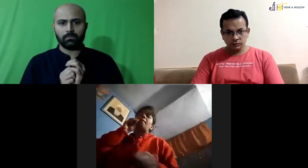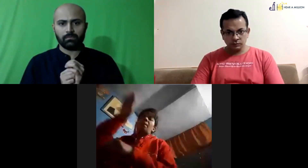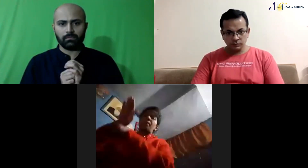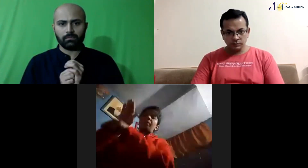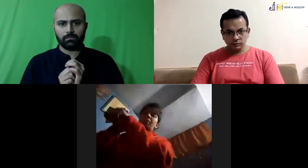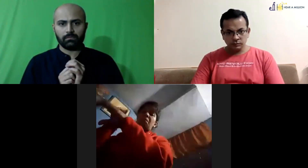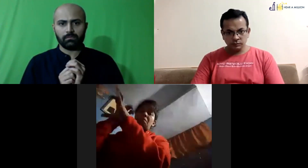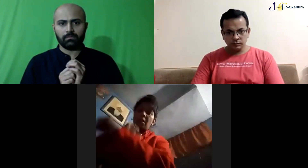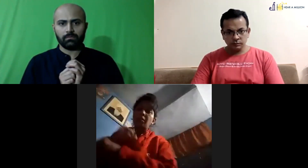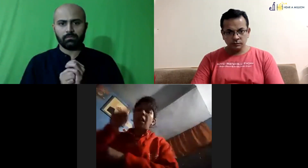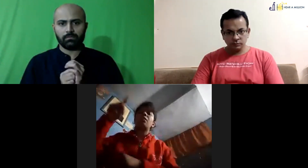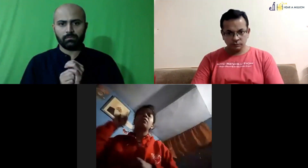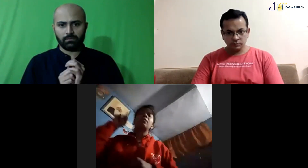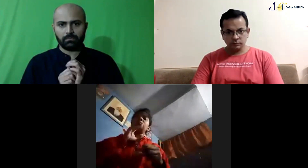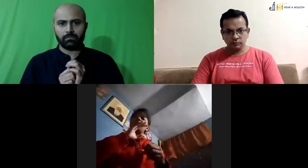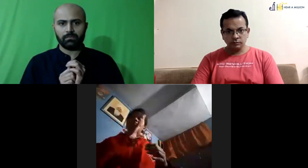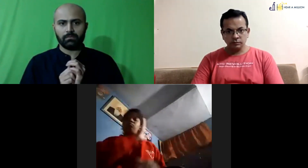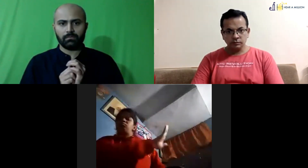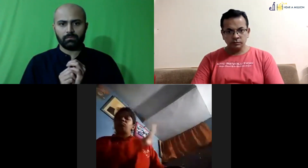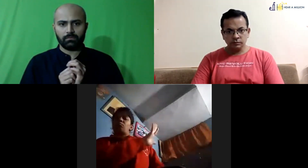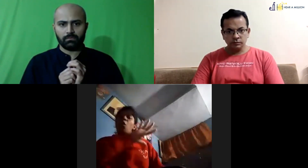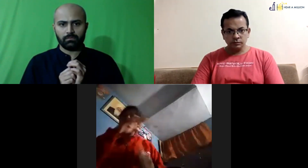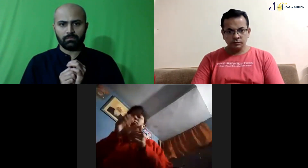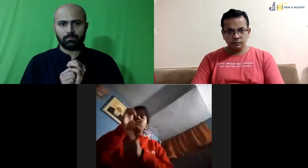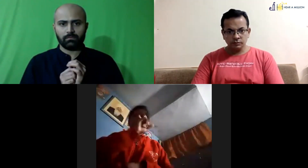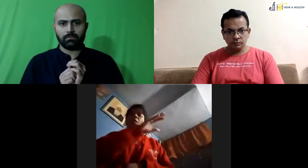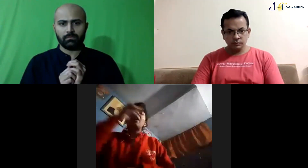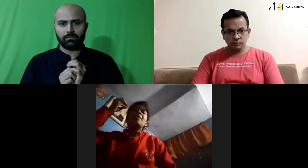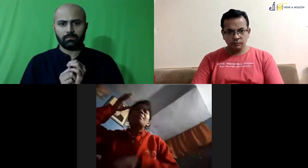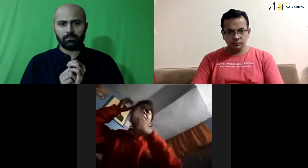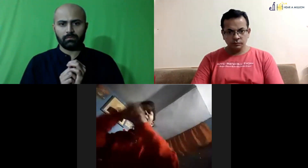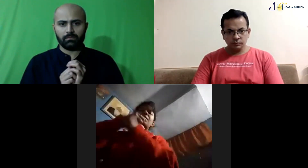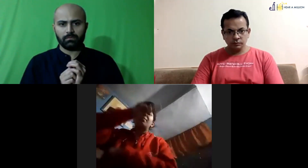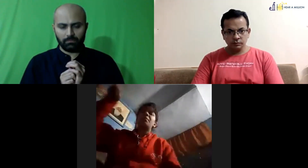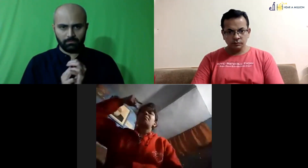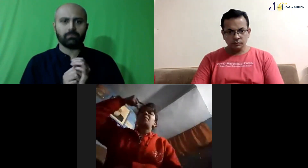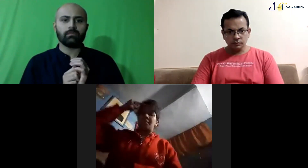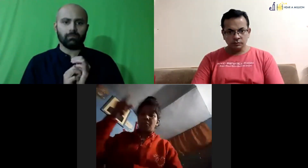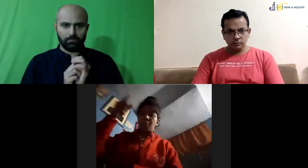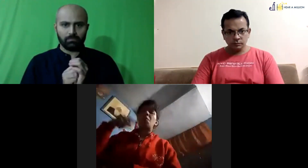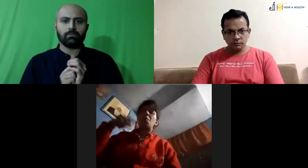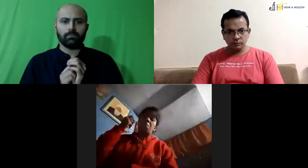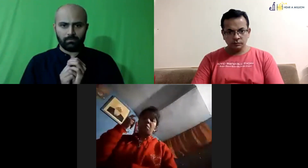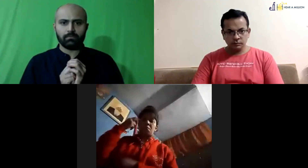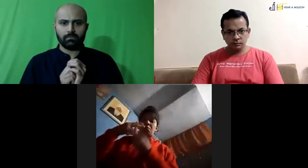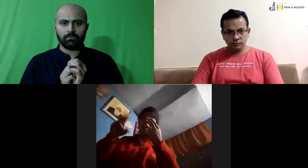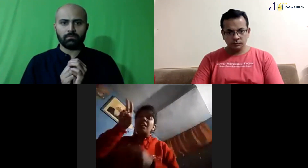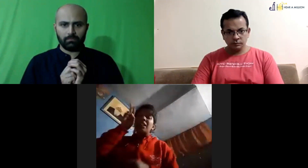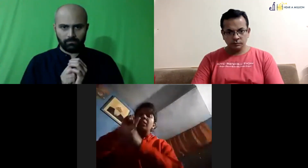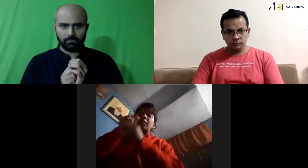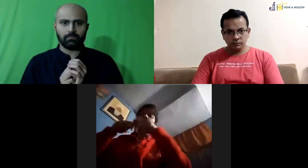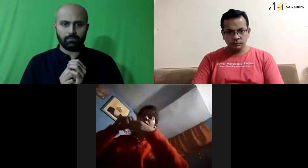is having a deafness and have the locomotor disability too, and also the Usher syndrome. They were saying that they don't have